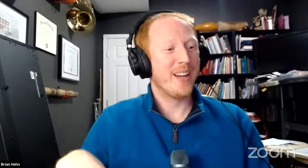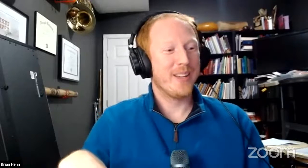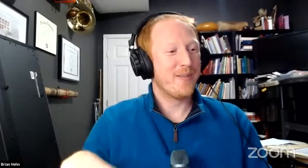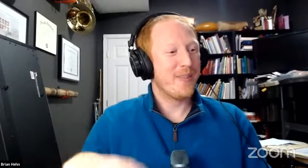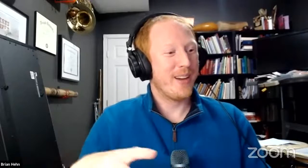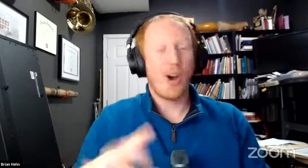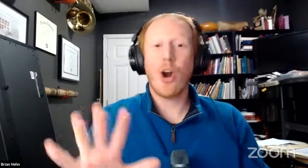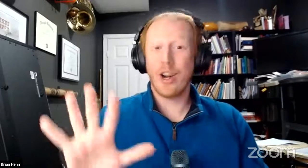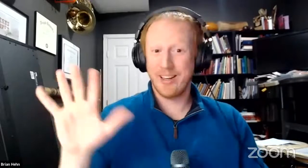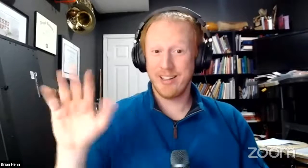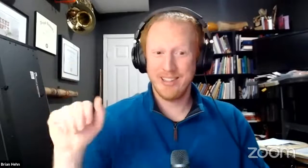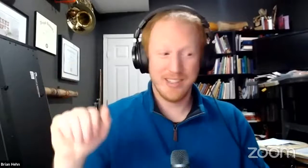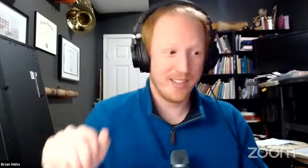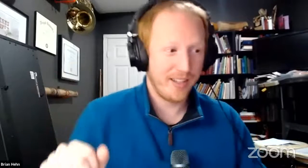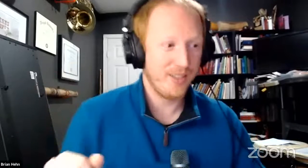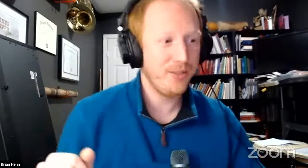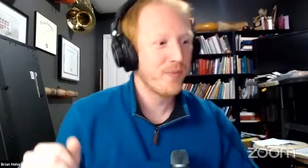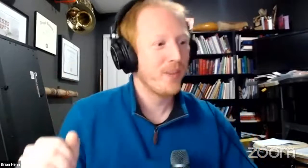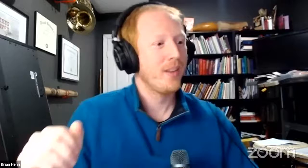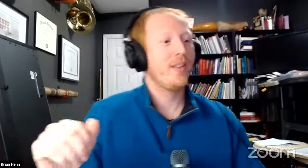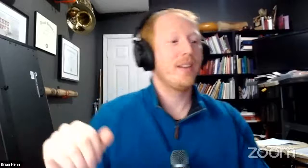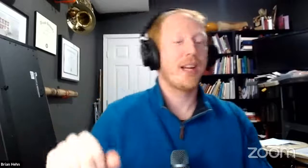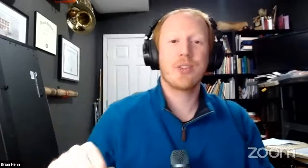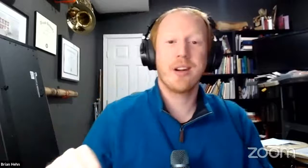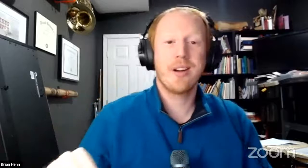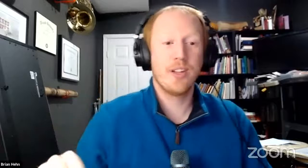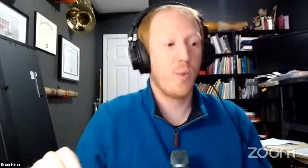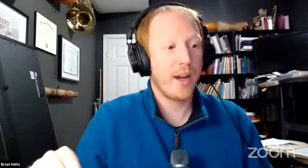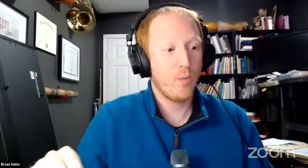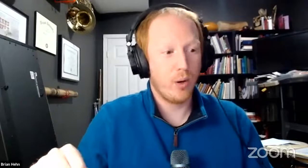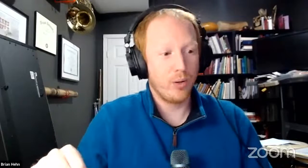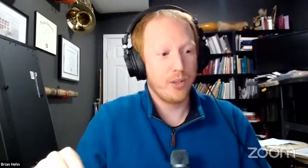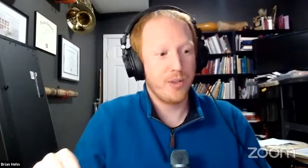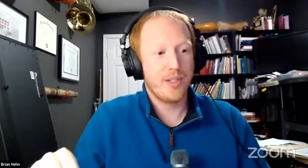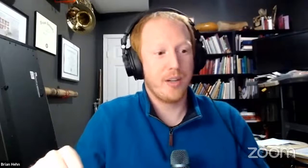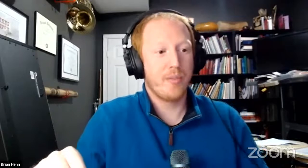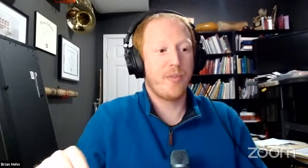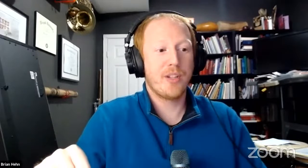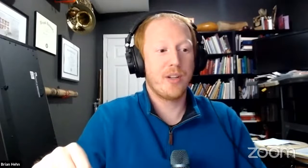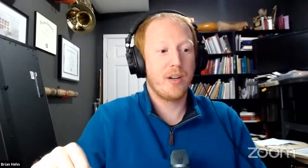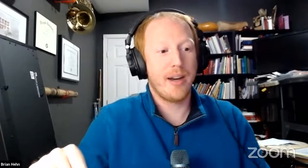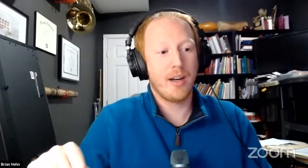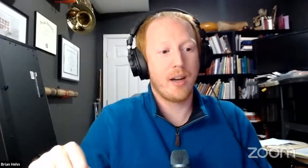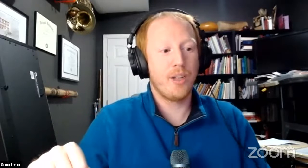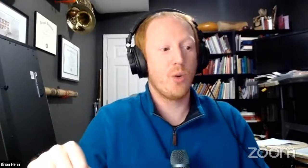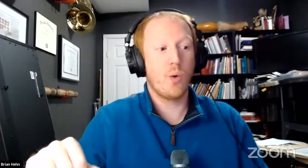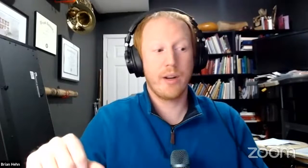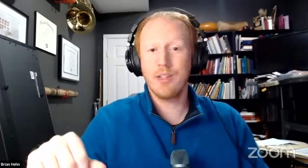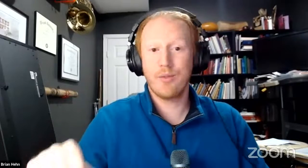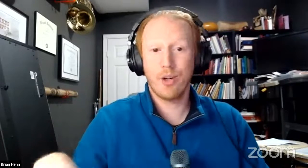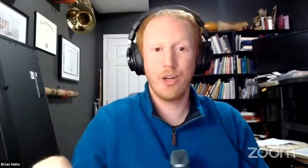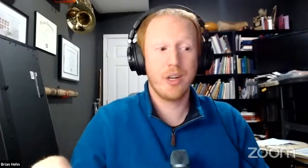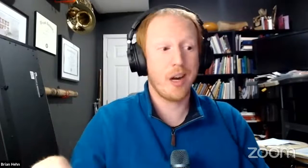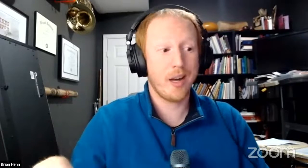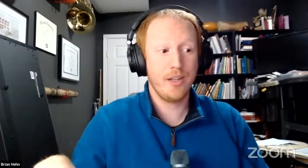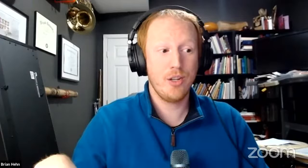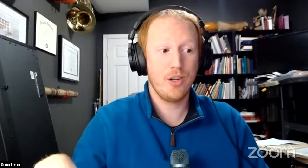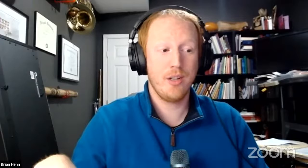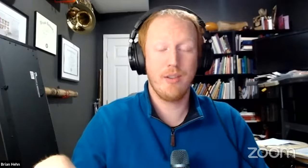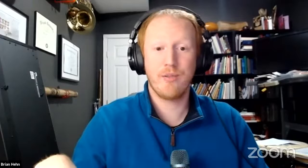anxious heart. A smile, a wave, a caring note,